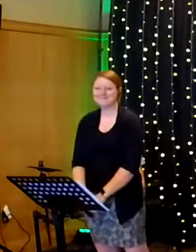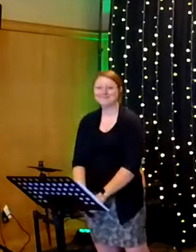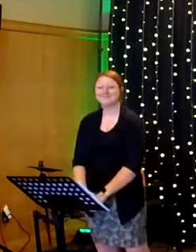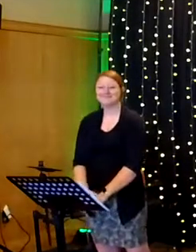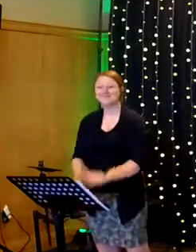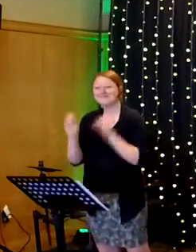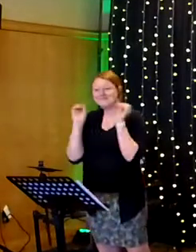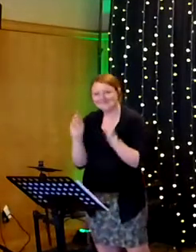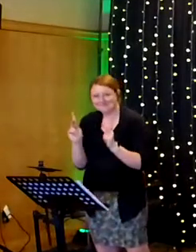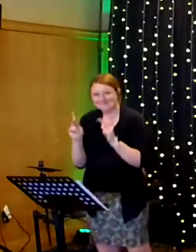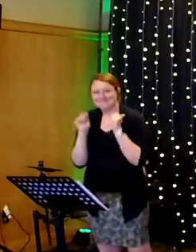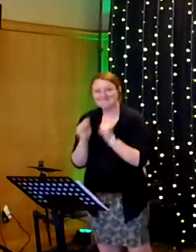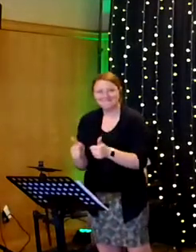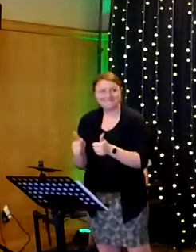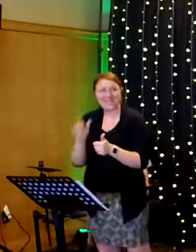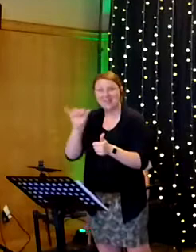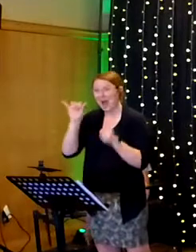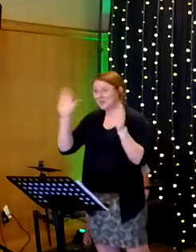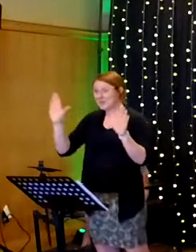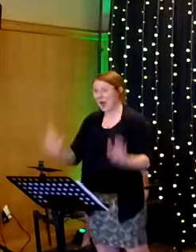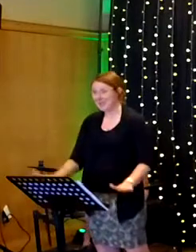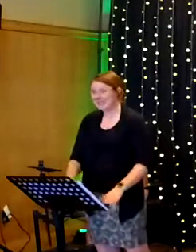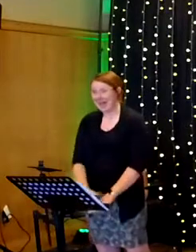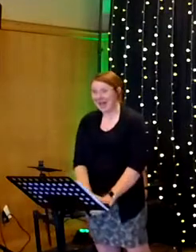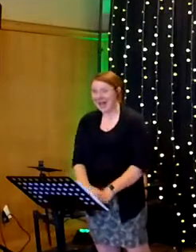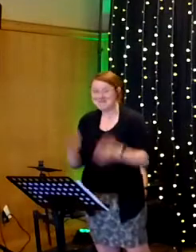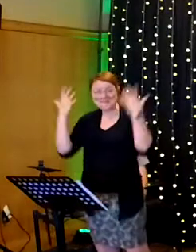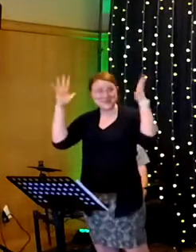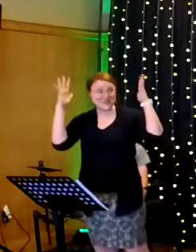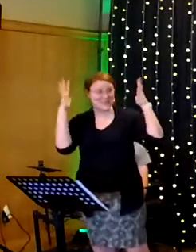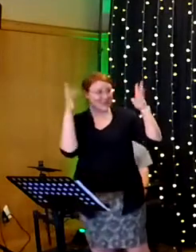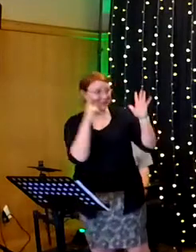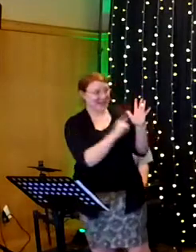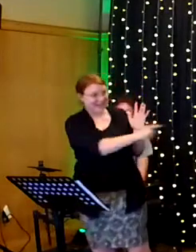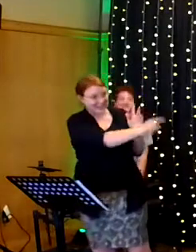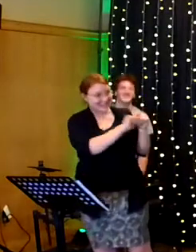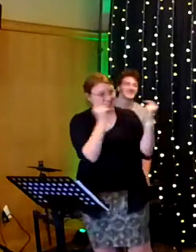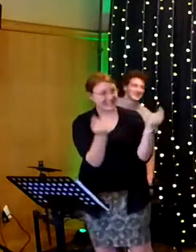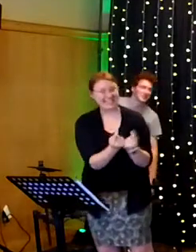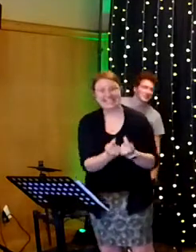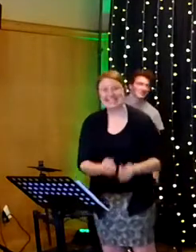So, that was awesome. Let's give it up to our worship team.